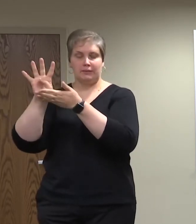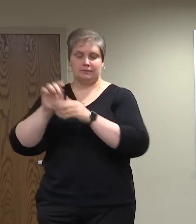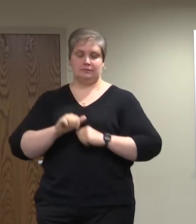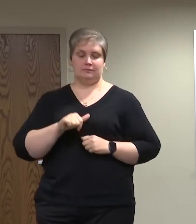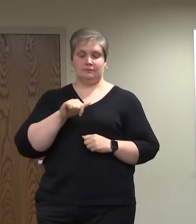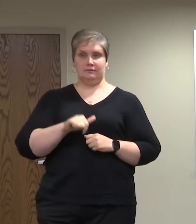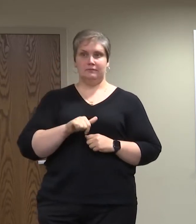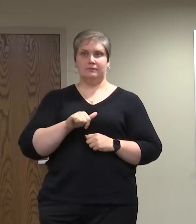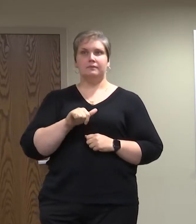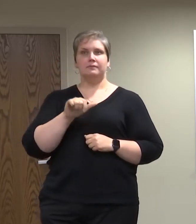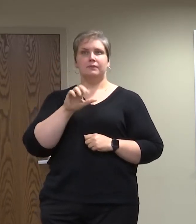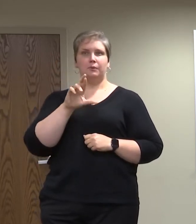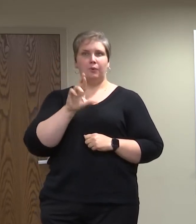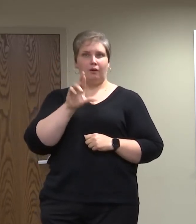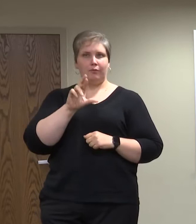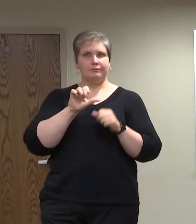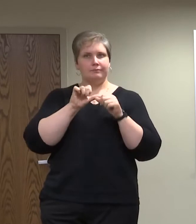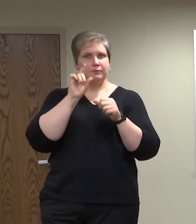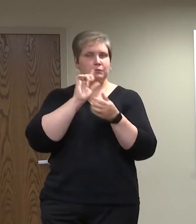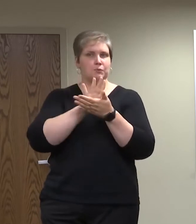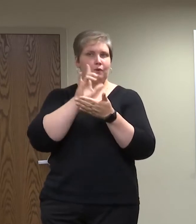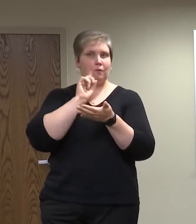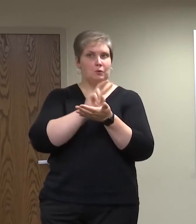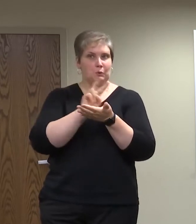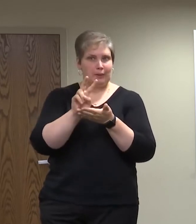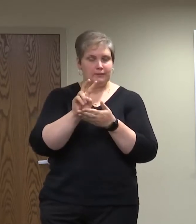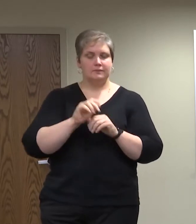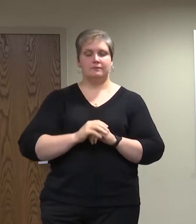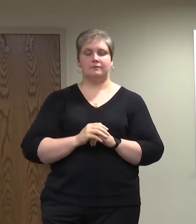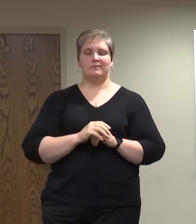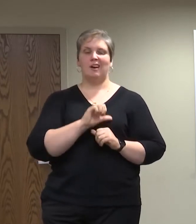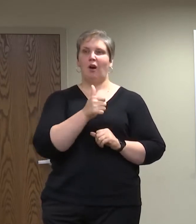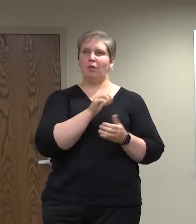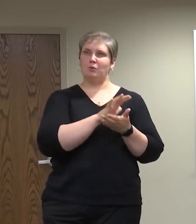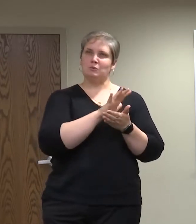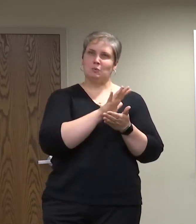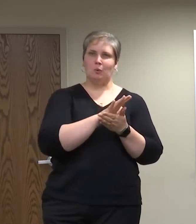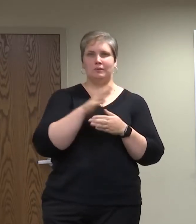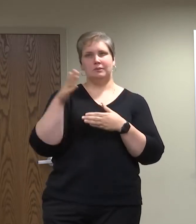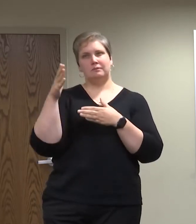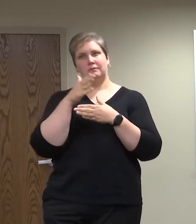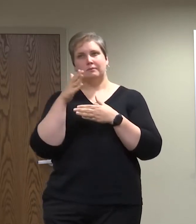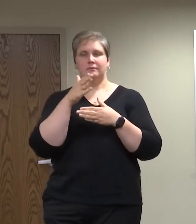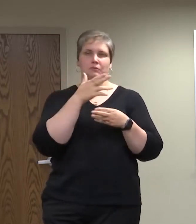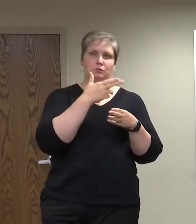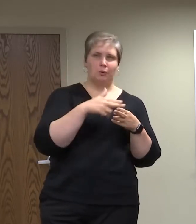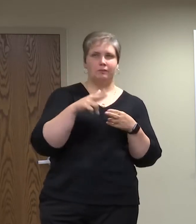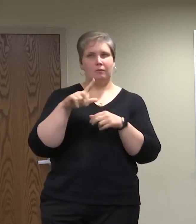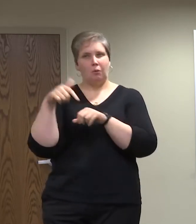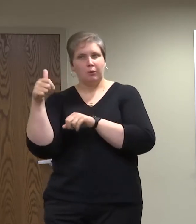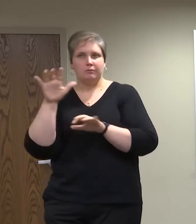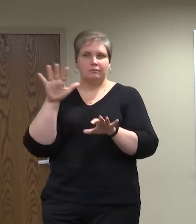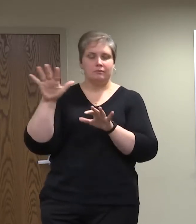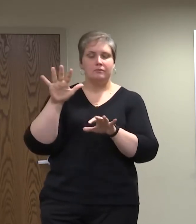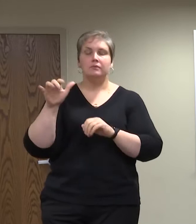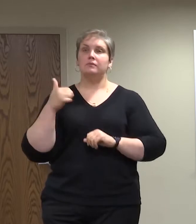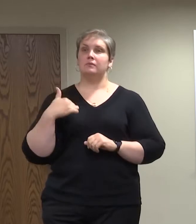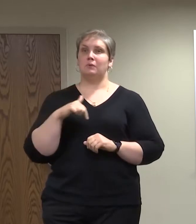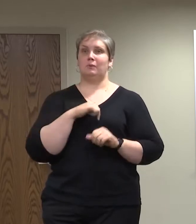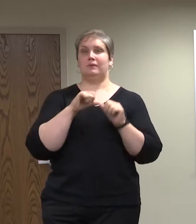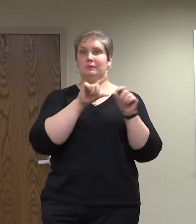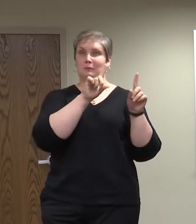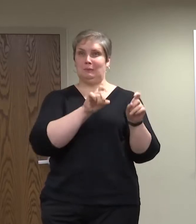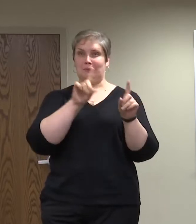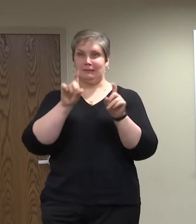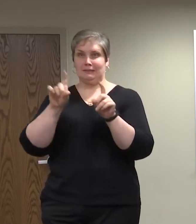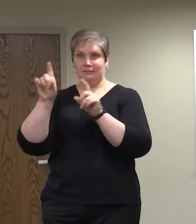week 2. And then we've got a lot of schools in between that time frame. Is yes, we look at test positivity rate in our